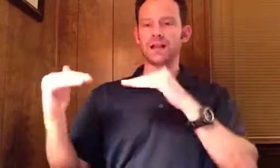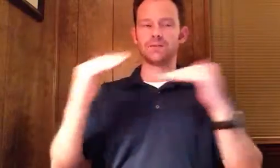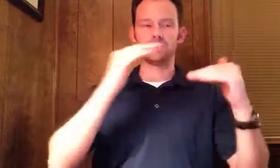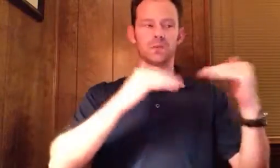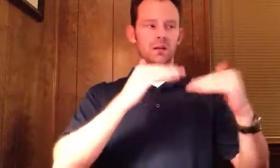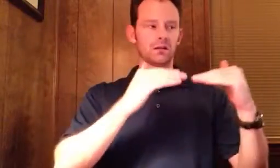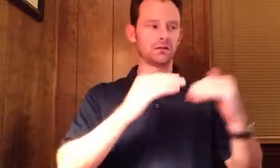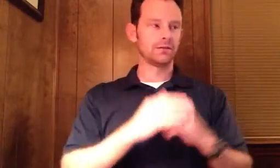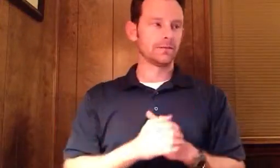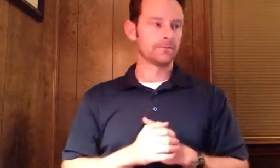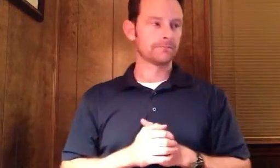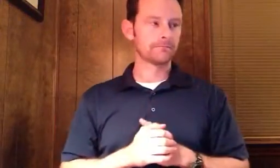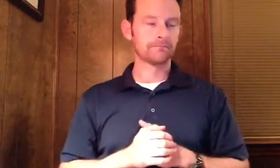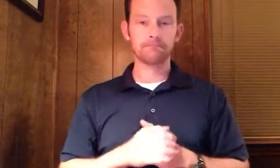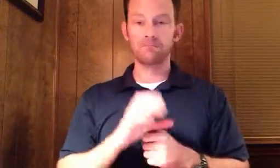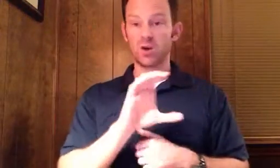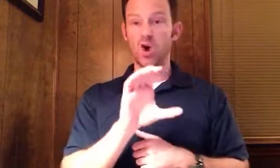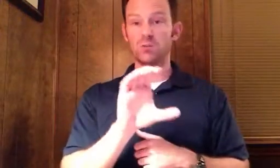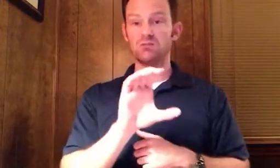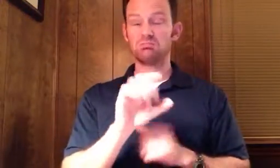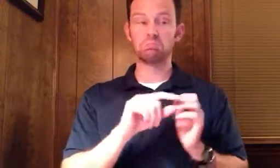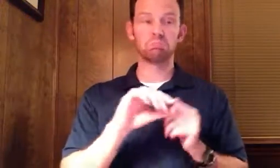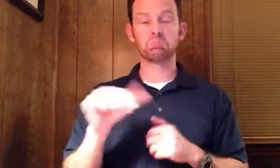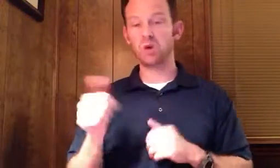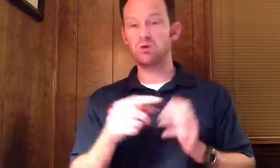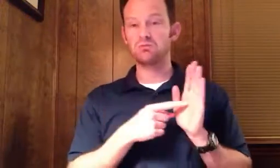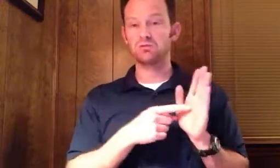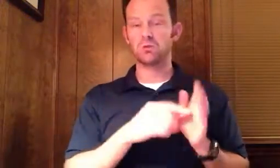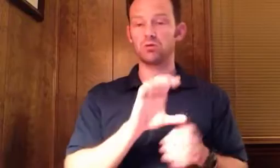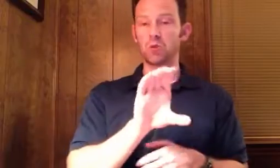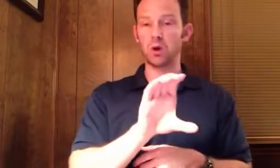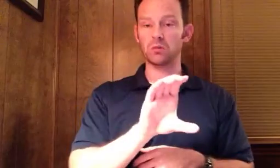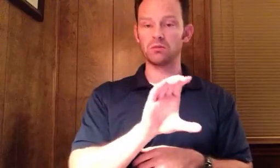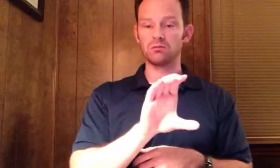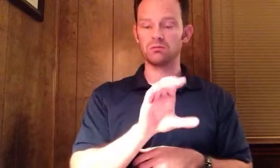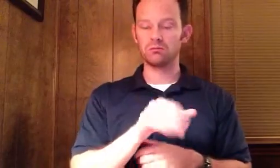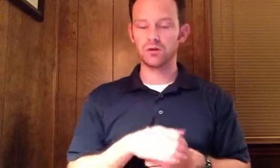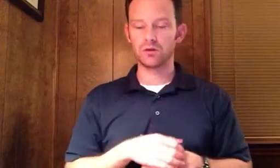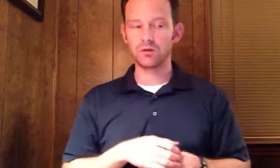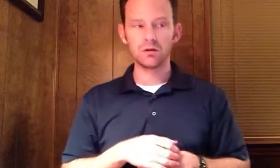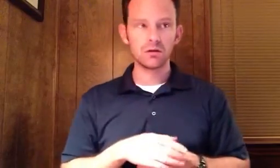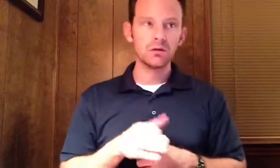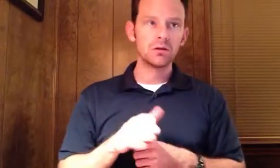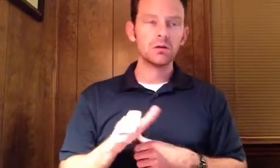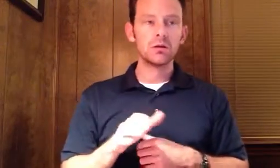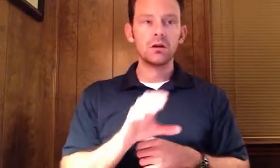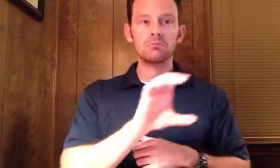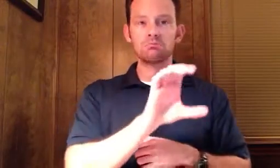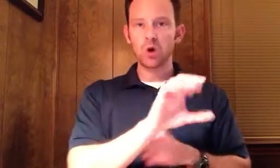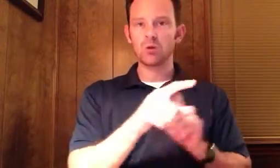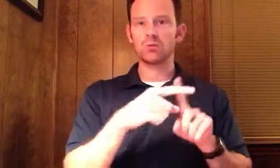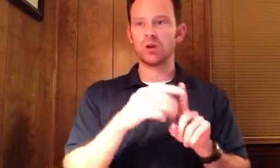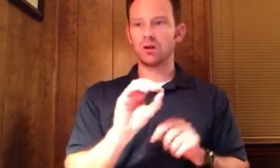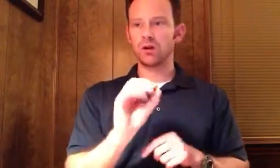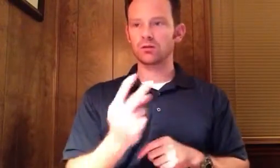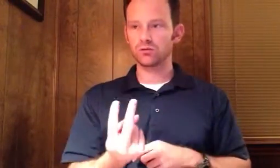Another example would be carbon, which is an element, such as in coal, reacts with oxygen to form carbon